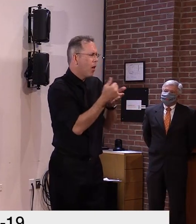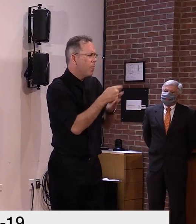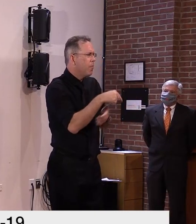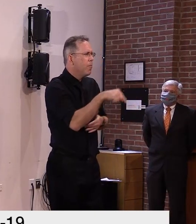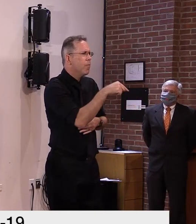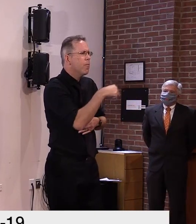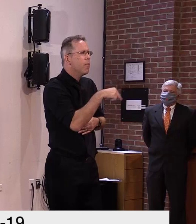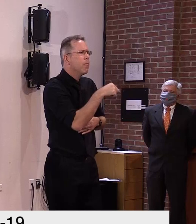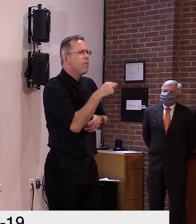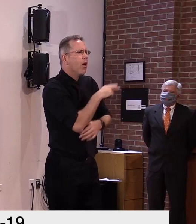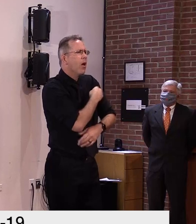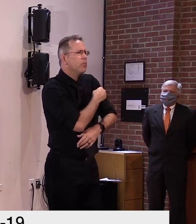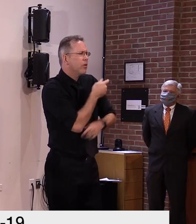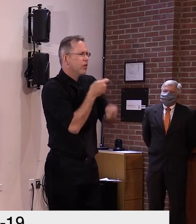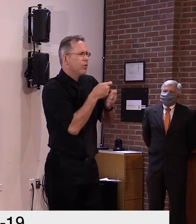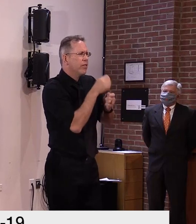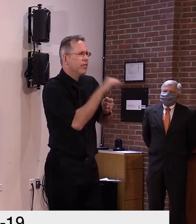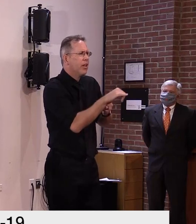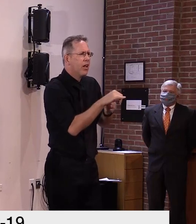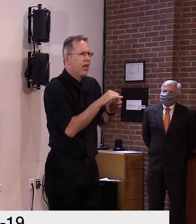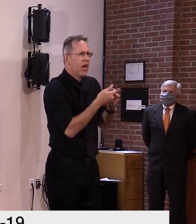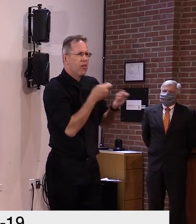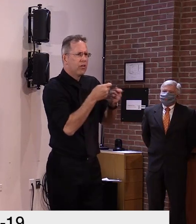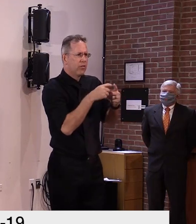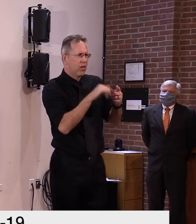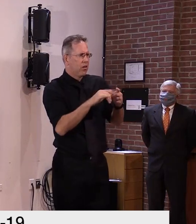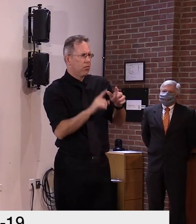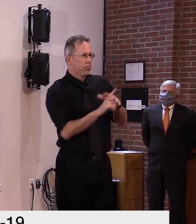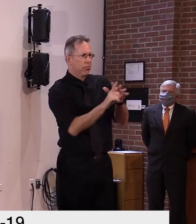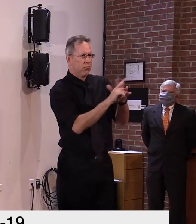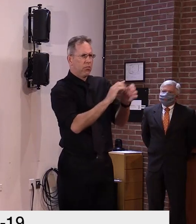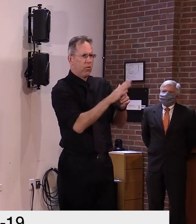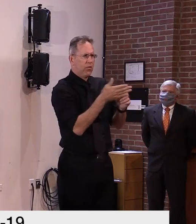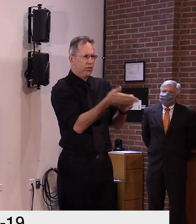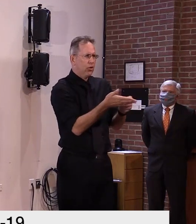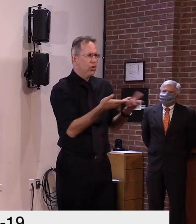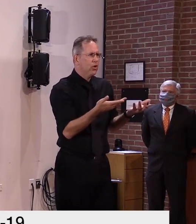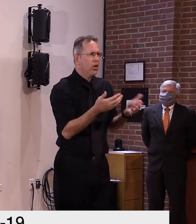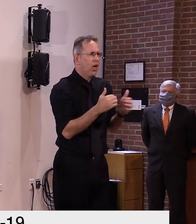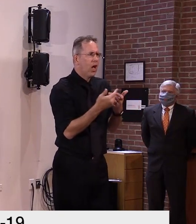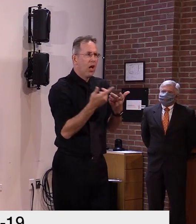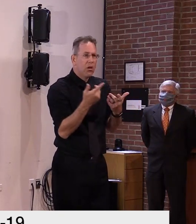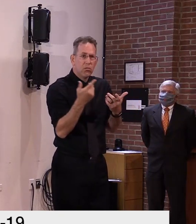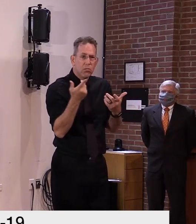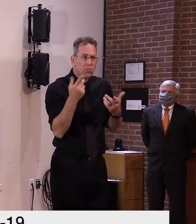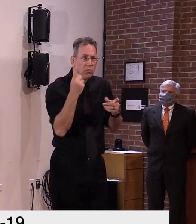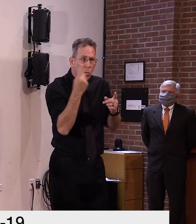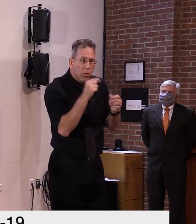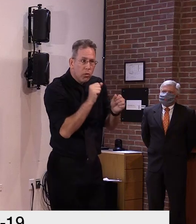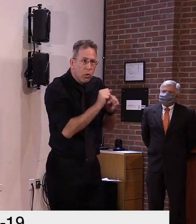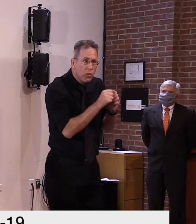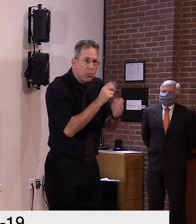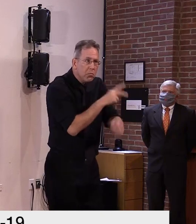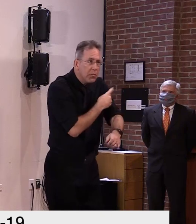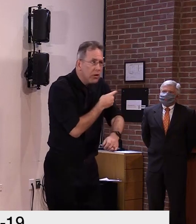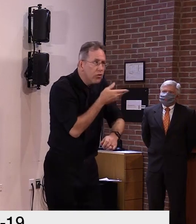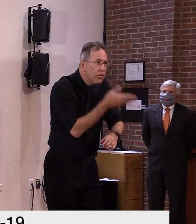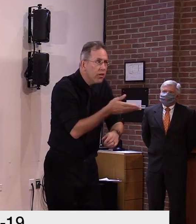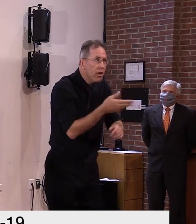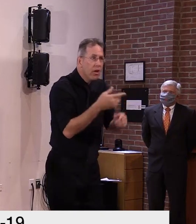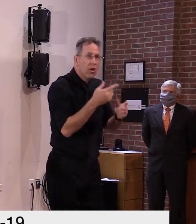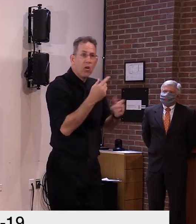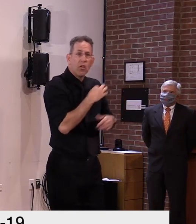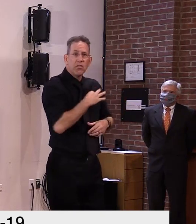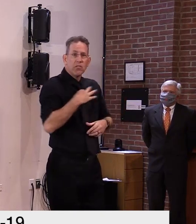having somebody who's worked with patients and other staff members test positive. Okay,